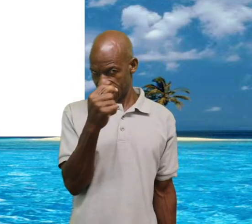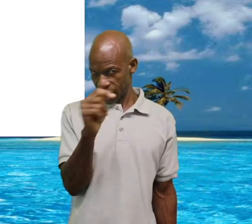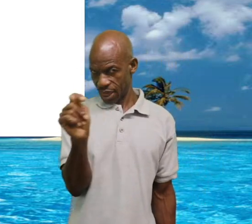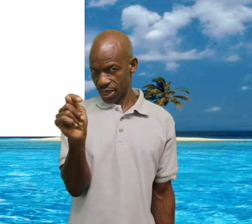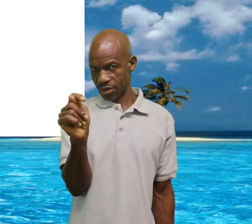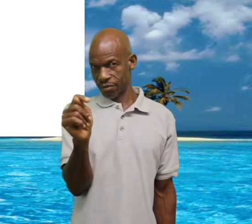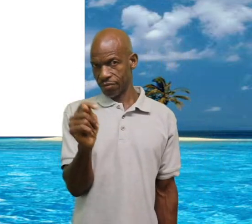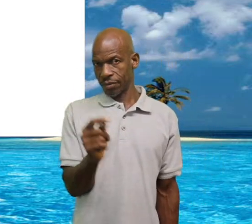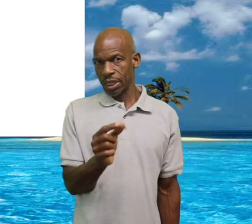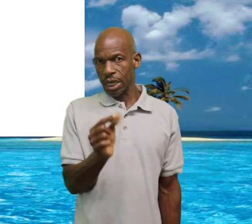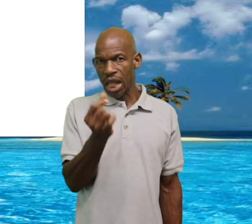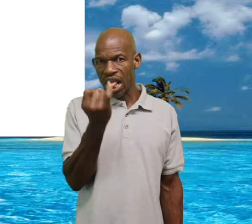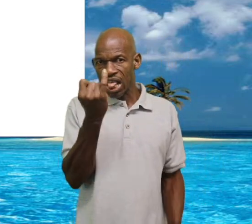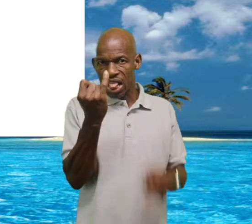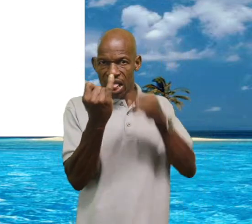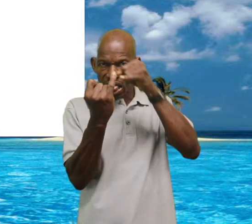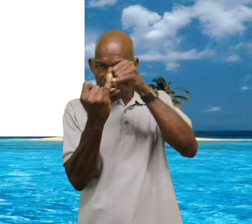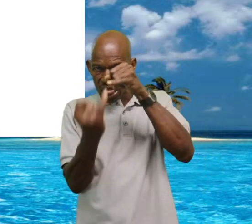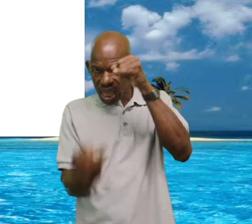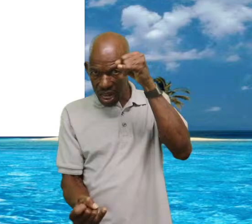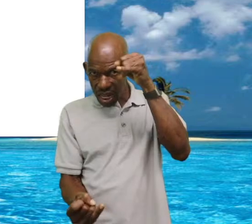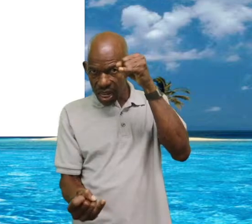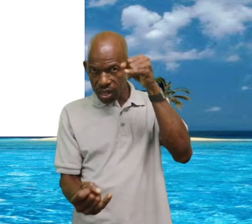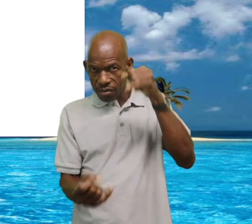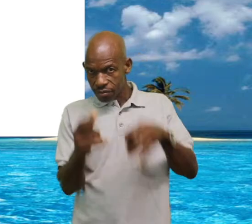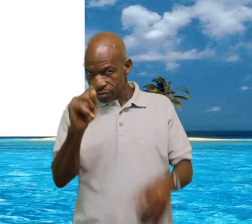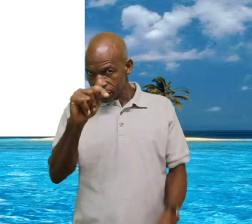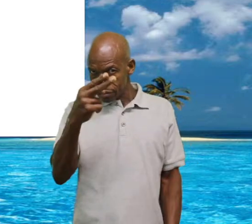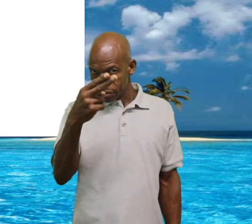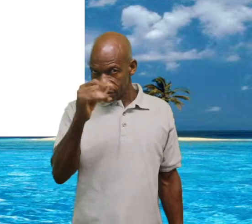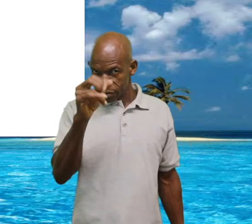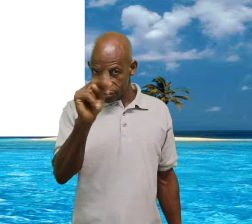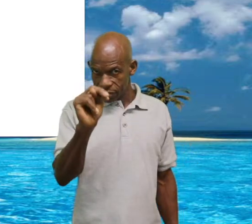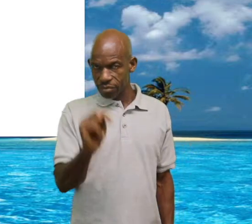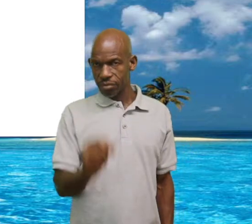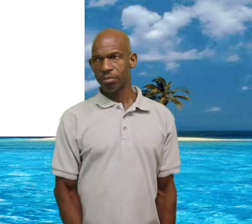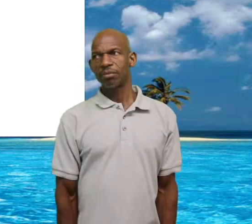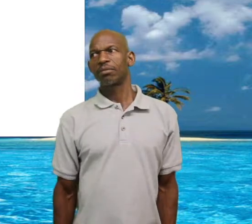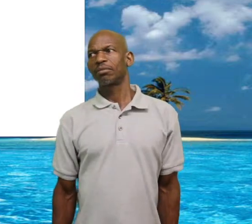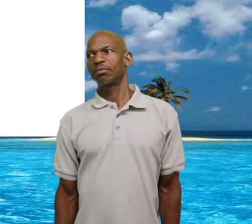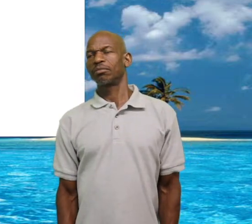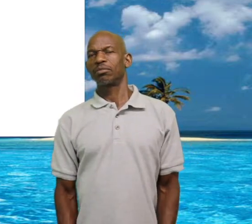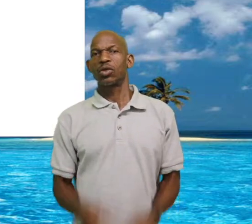but you have to give me what is thin. The thin something is,